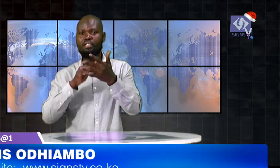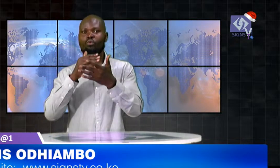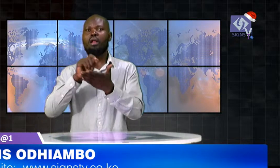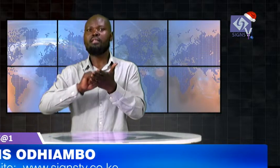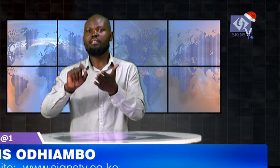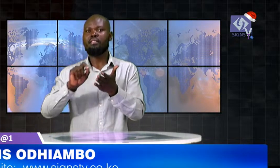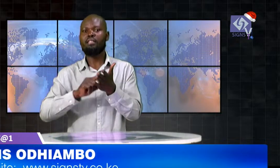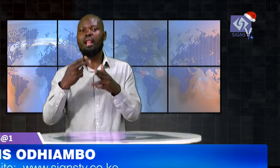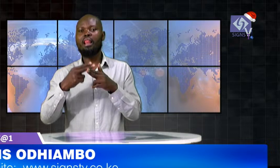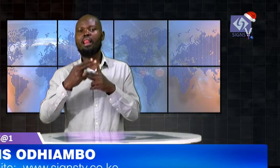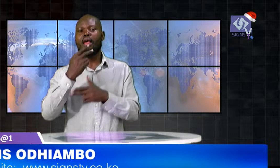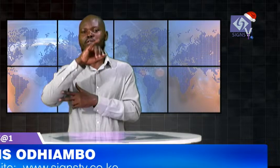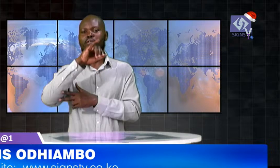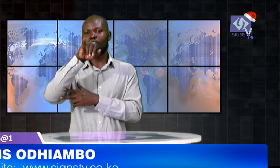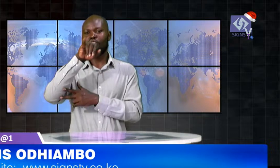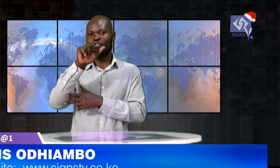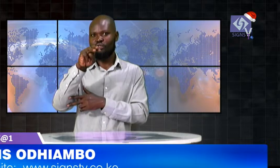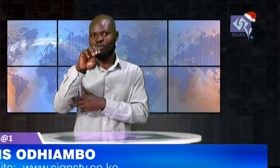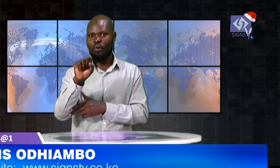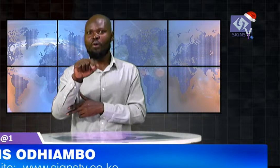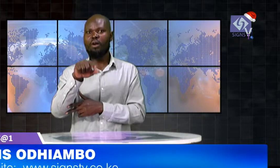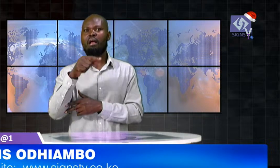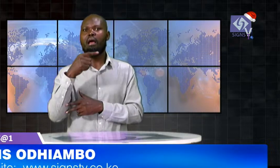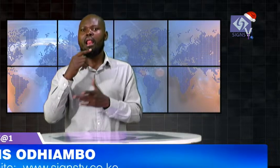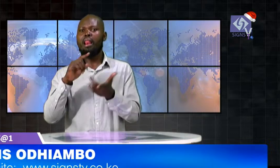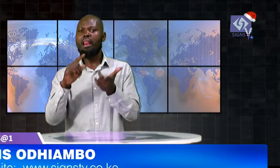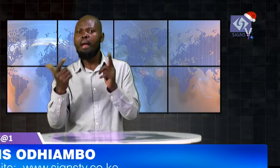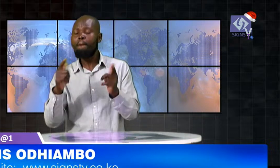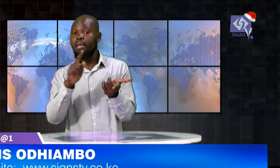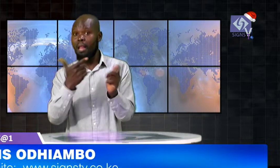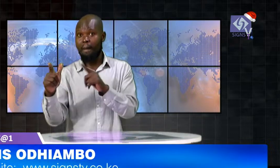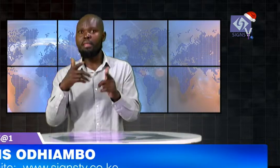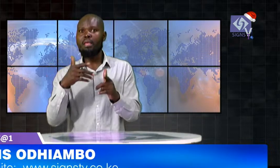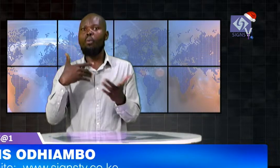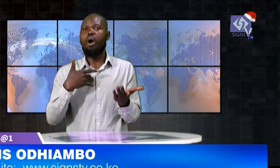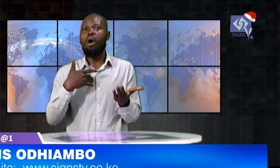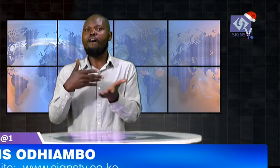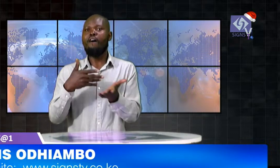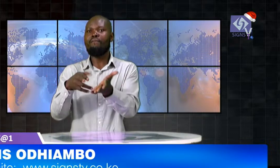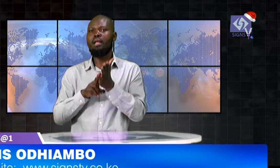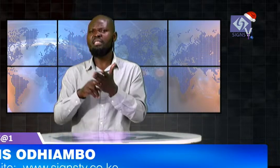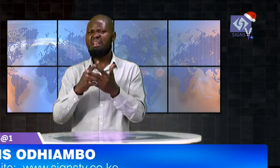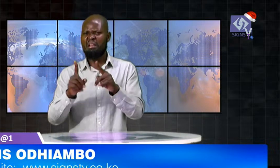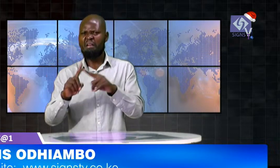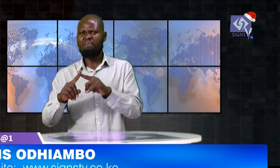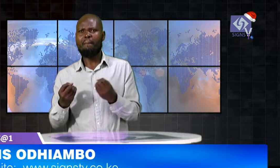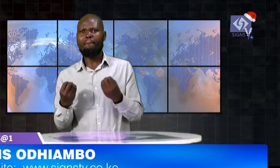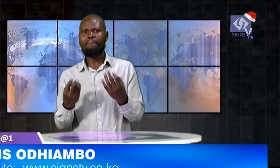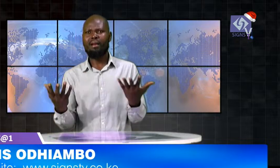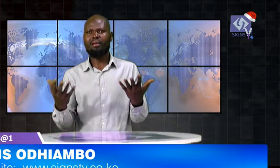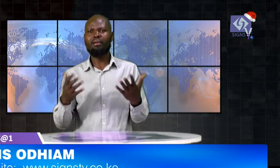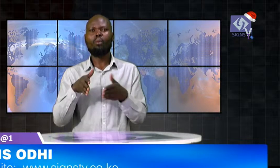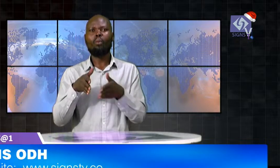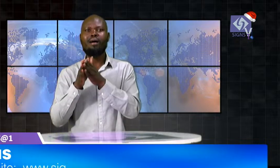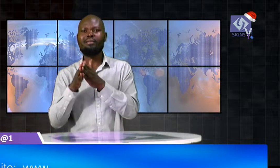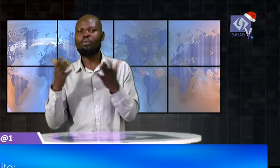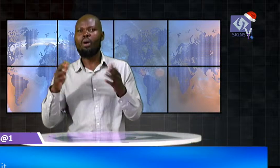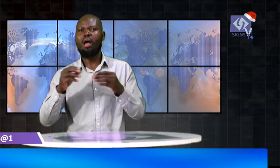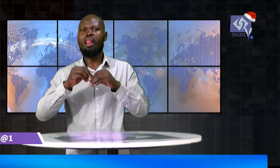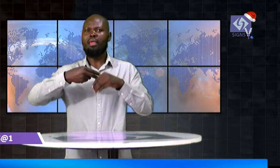the requirements as unjust, further highlighting that the financial burden and demanding nature of this process for